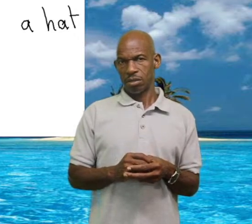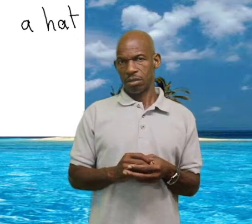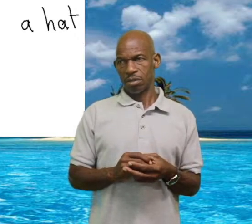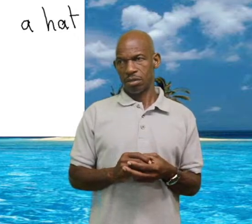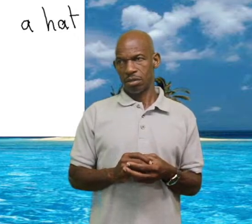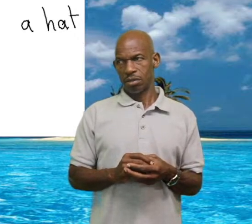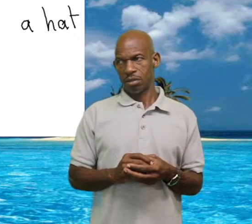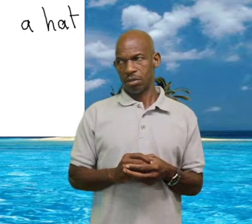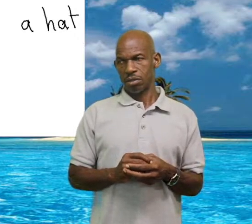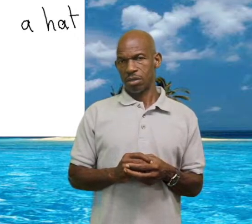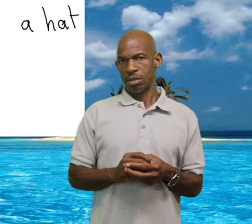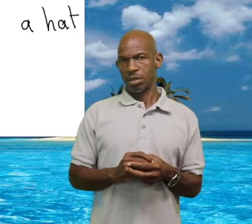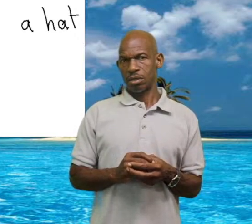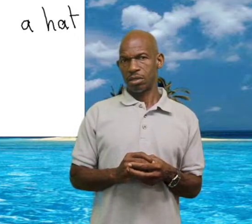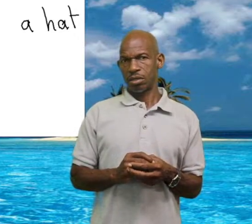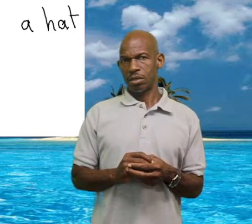hat. Right? So